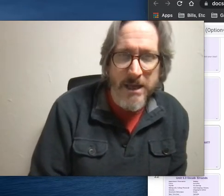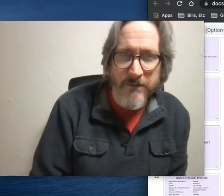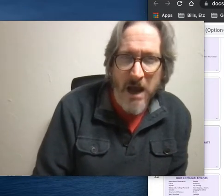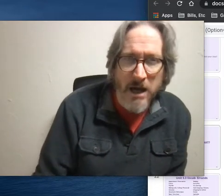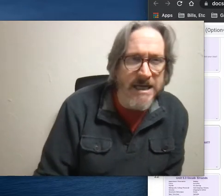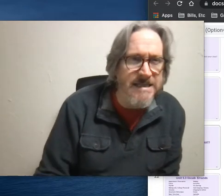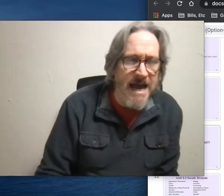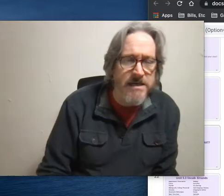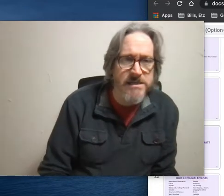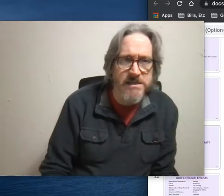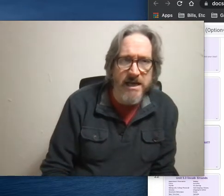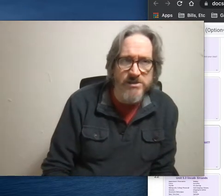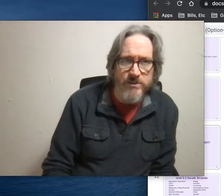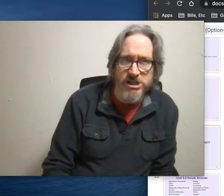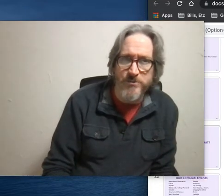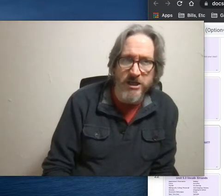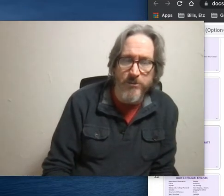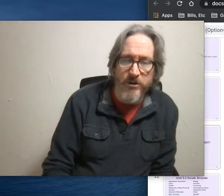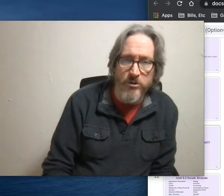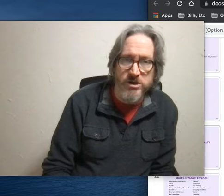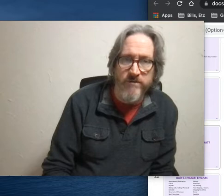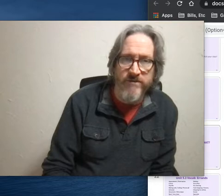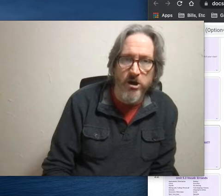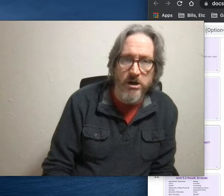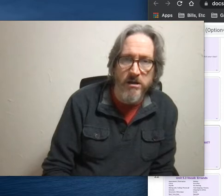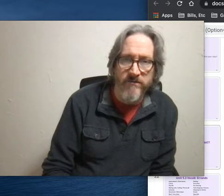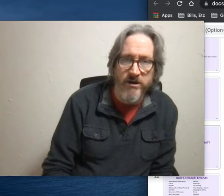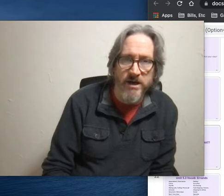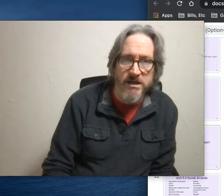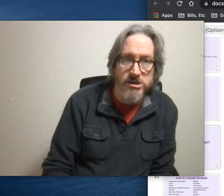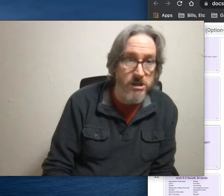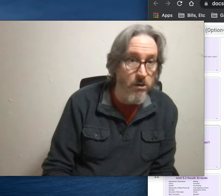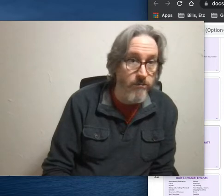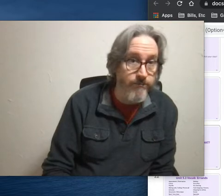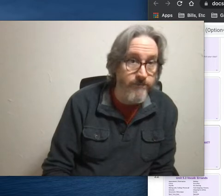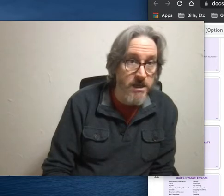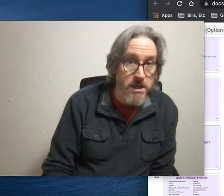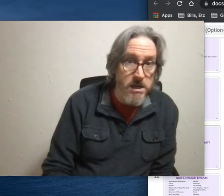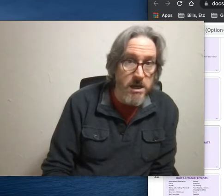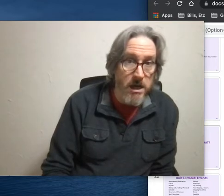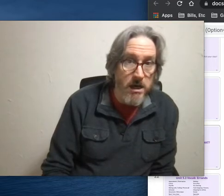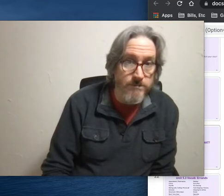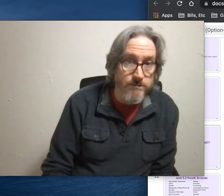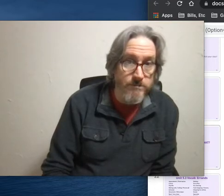am making the Anki decks as we speak, but those are very, very slow.